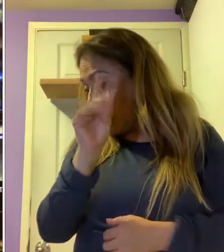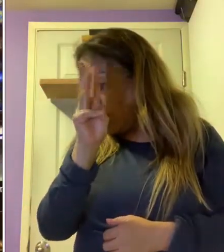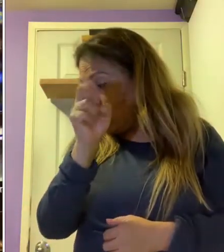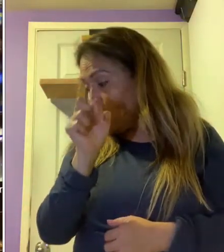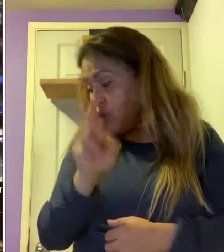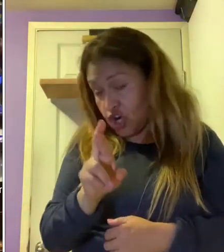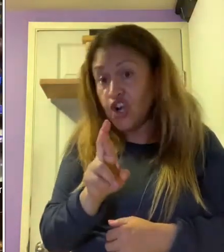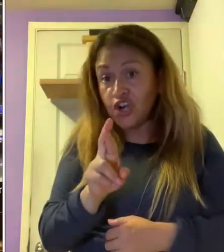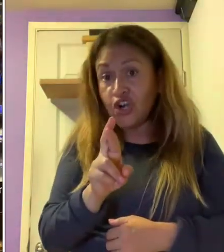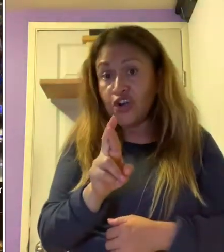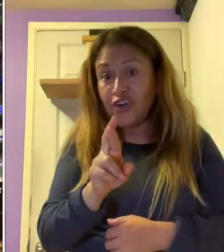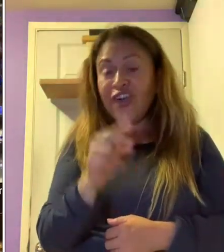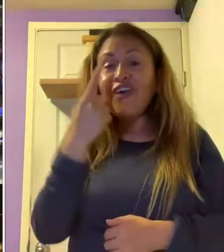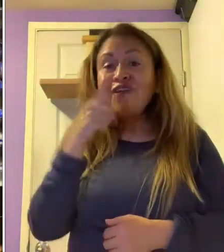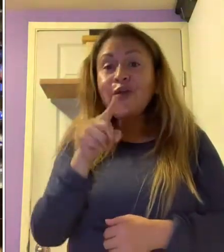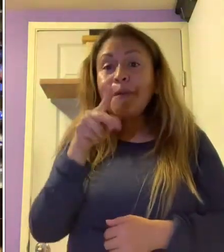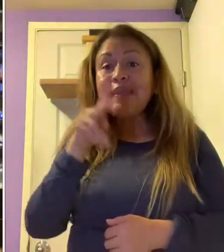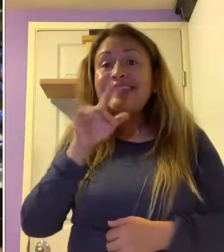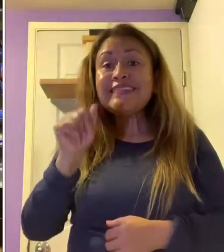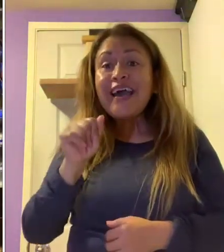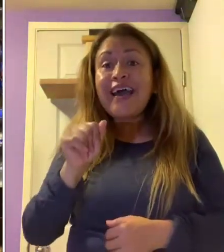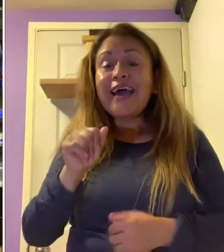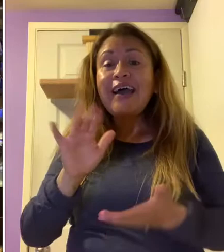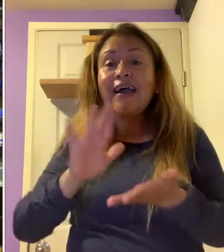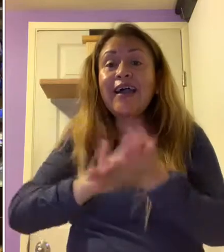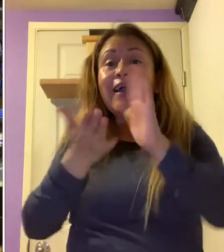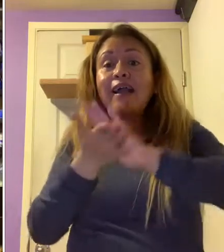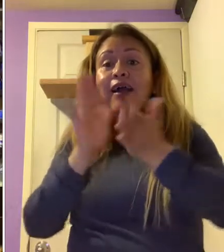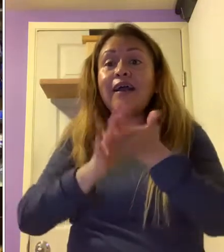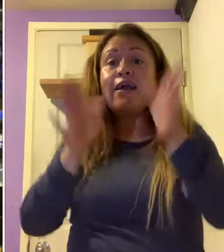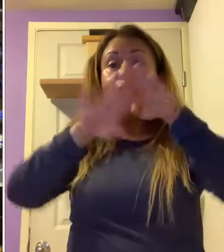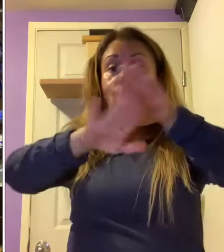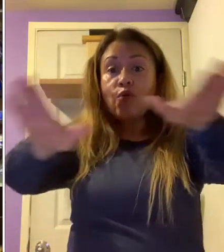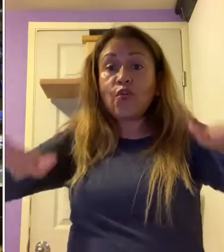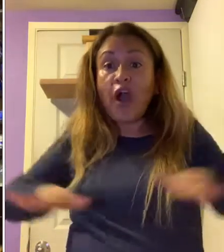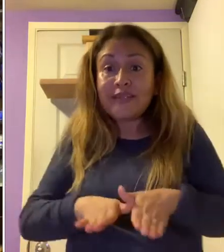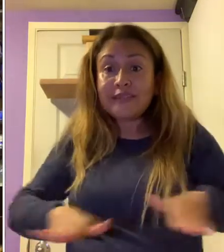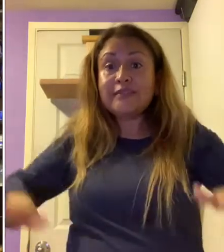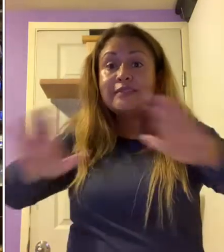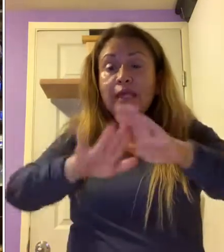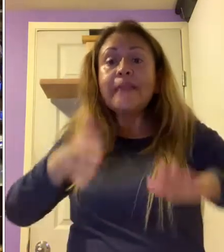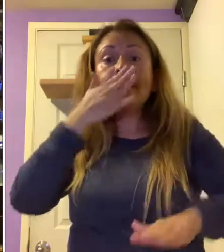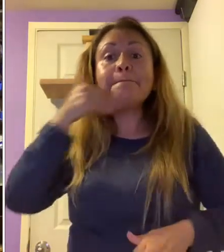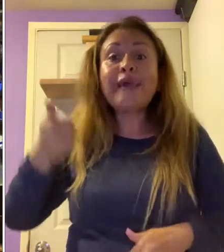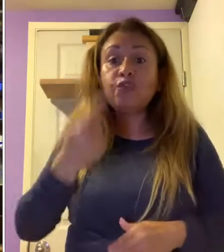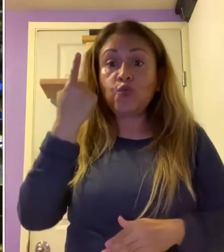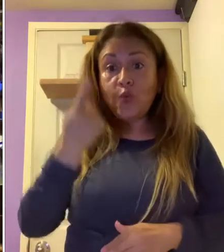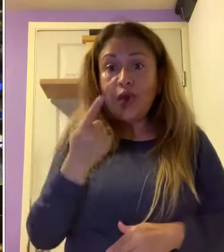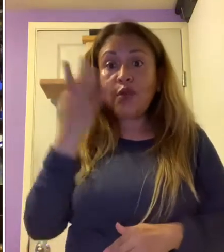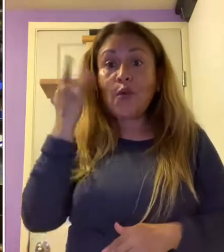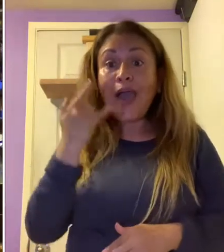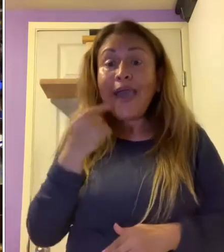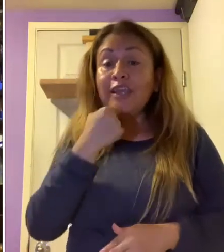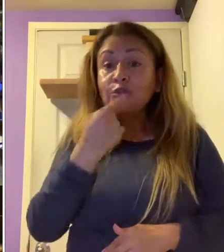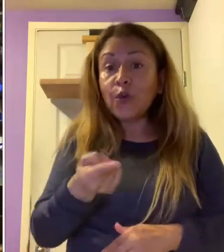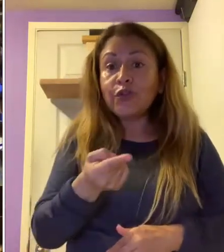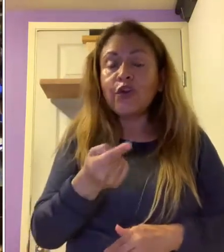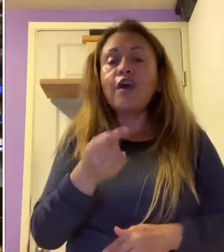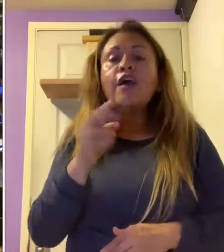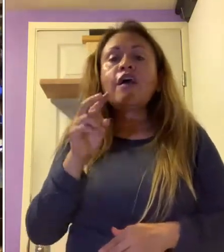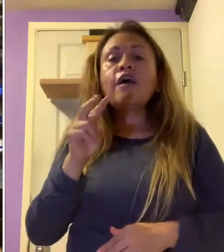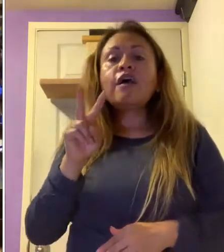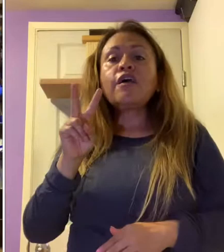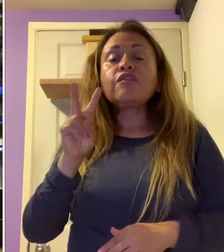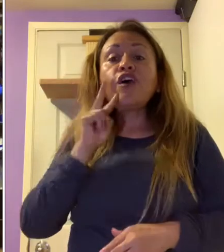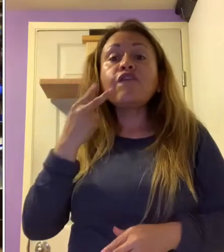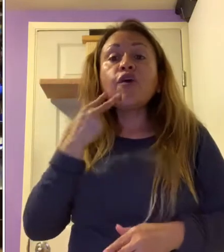pilaf, not to make cauliflower fried rice, but for cauliflower pizza crust. Frozen cauliflower rice makes the best one, because what did I say?